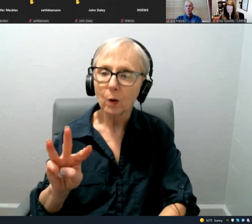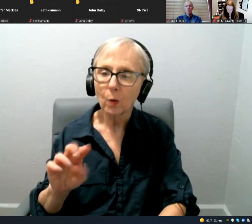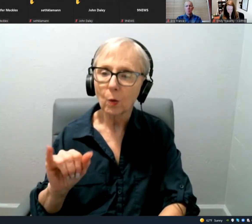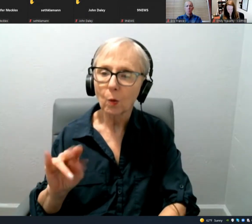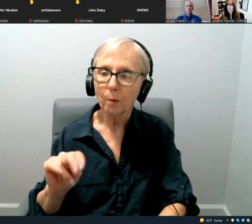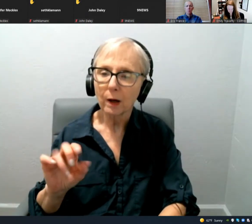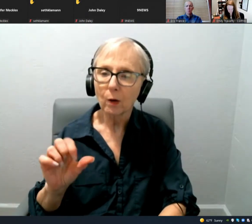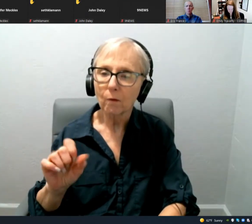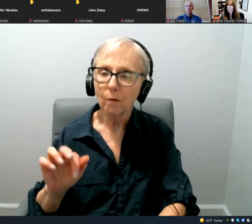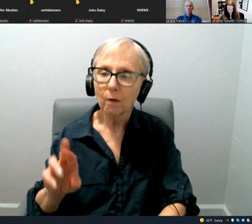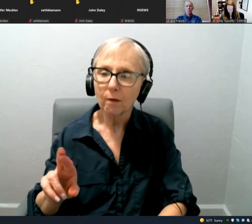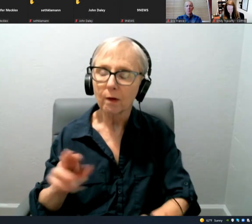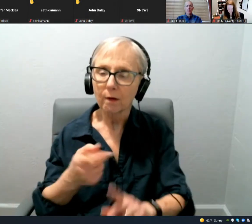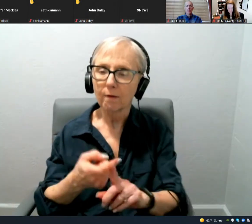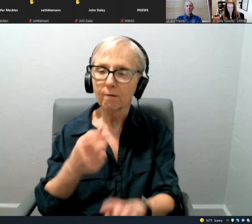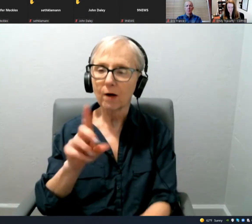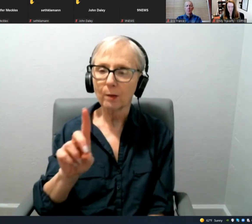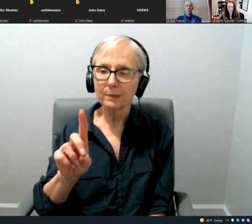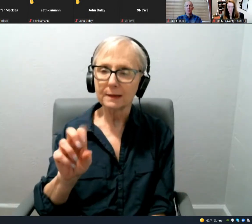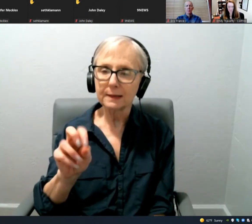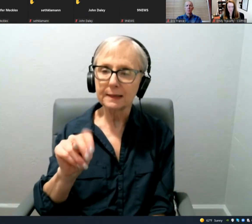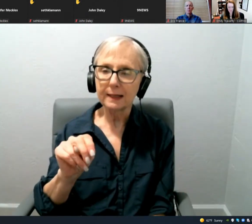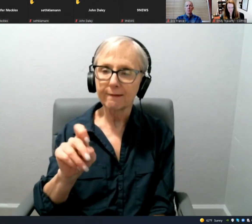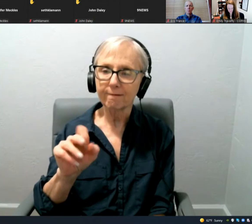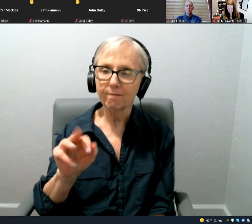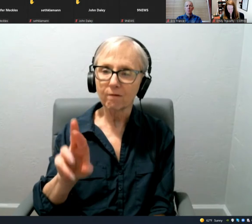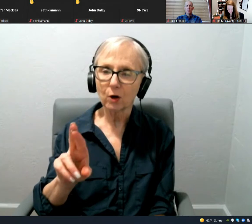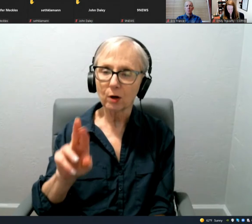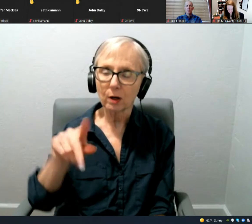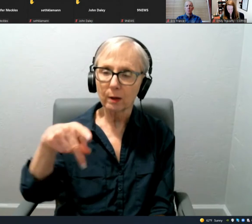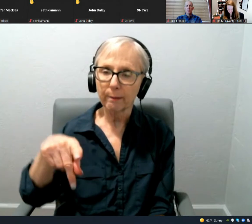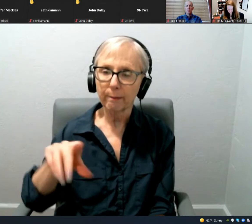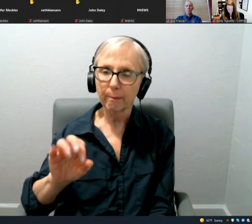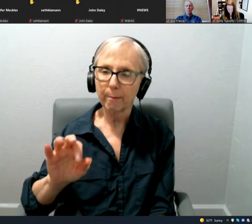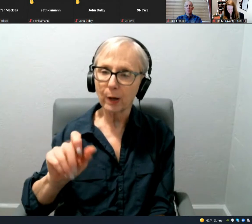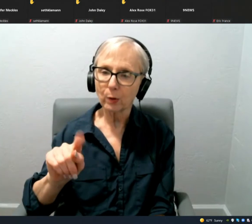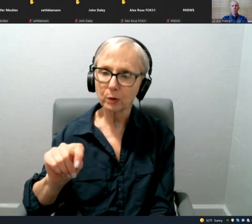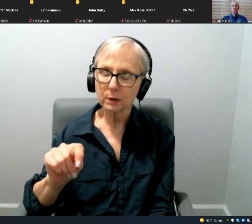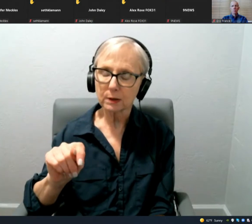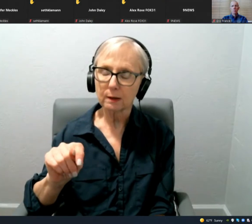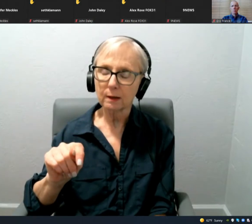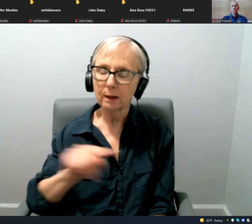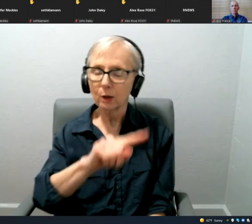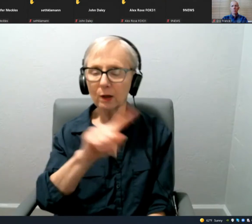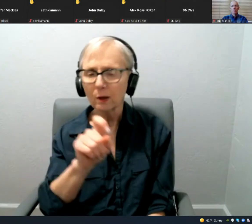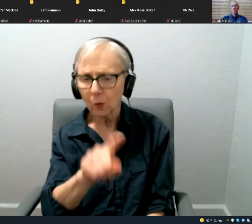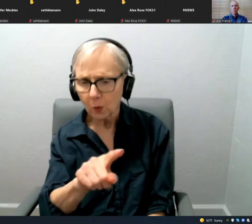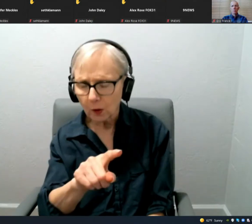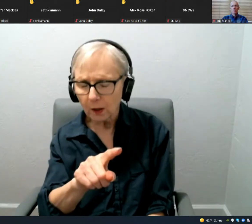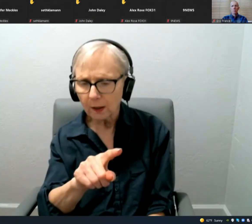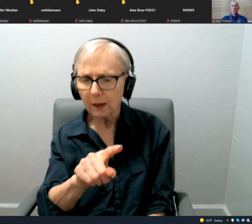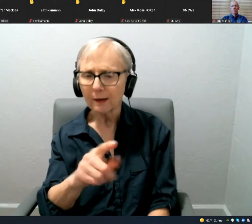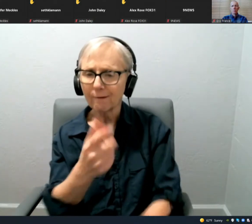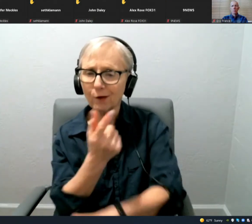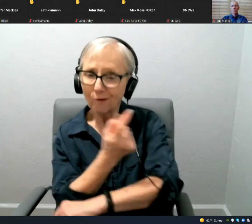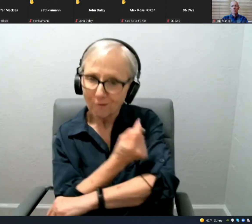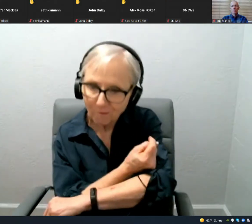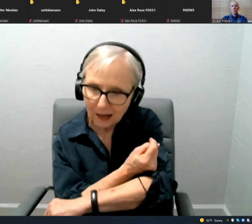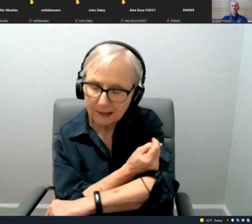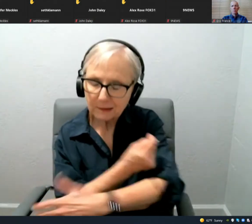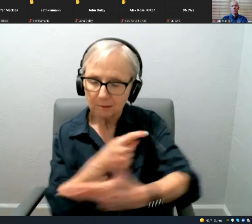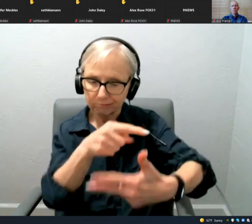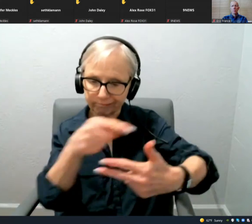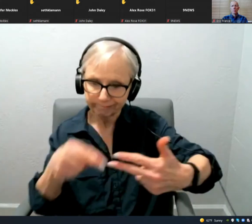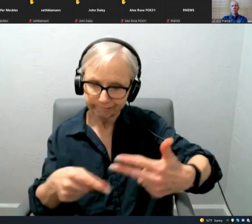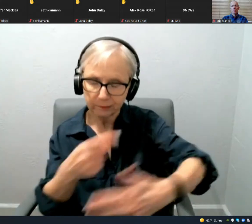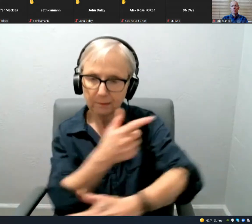Hello, this is Meg from the Denver Post. I had a question. You know, you've talked about if you're vaccinated and boosted